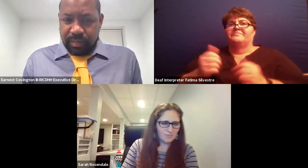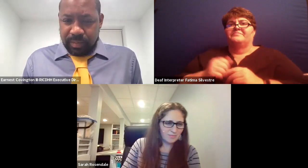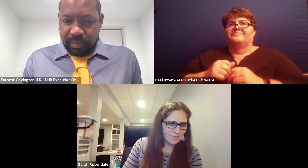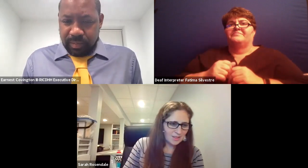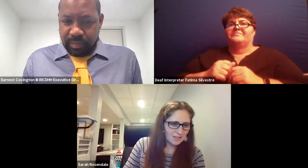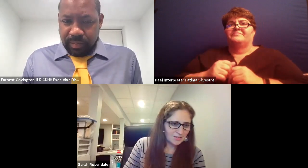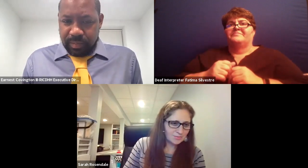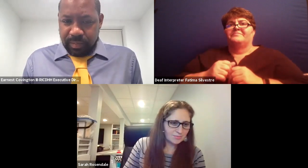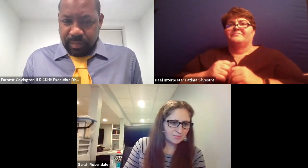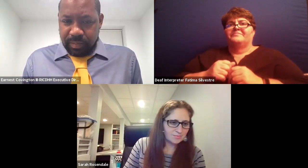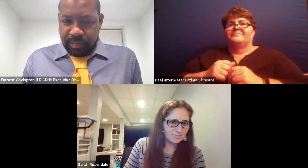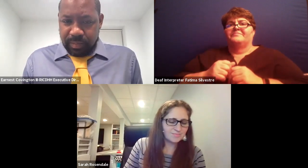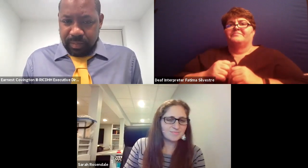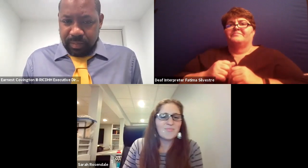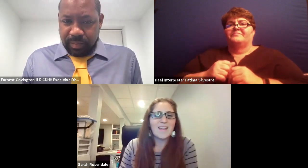Okay.